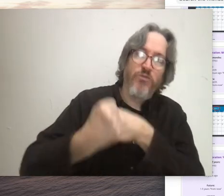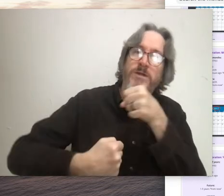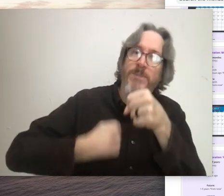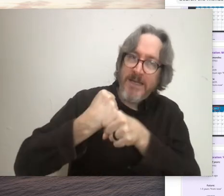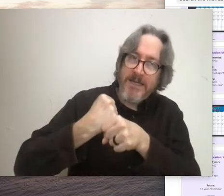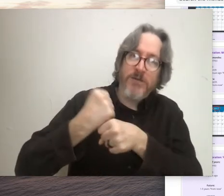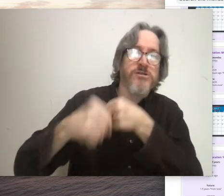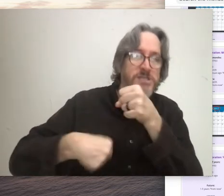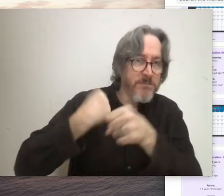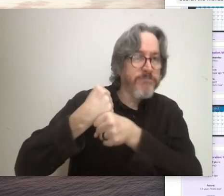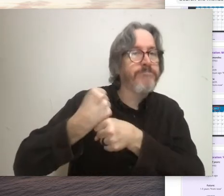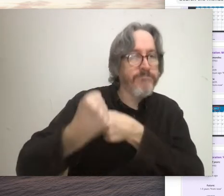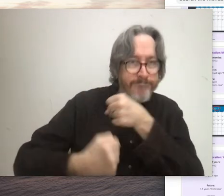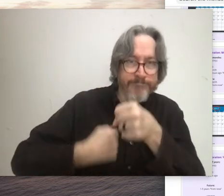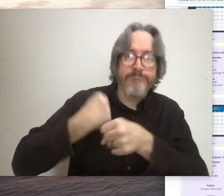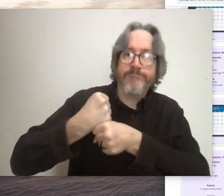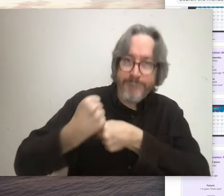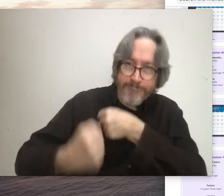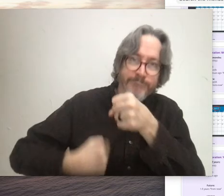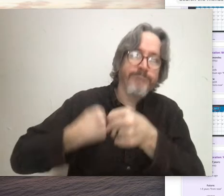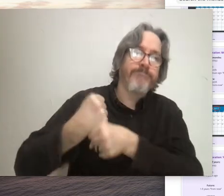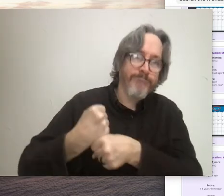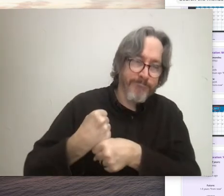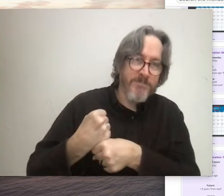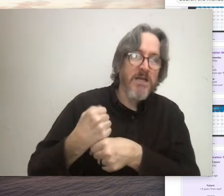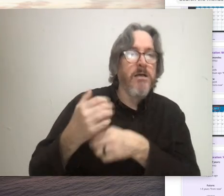If you repeat years,